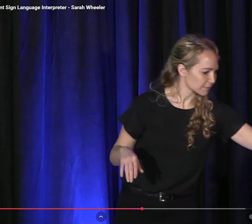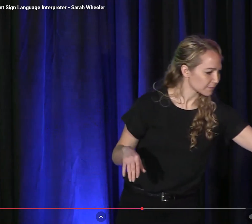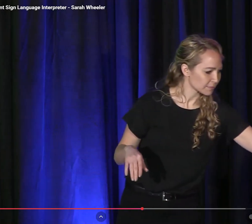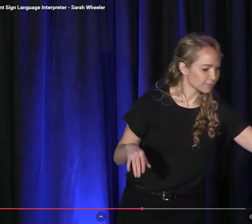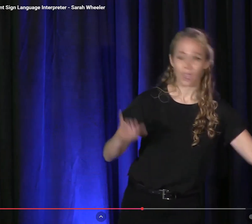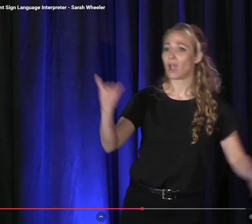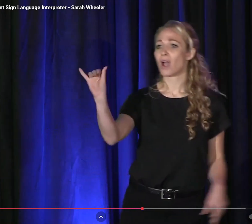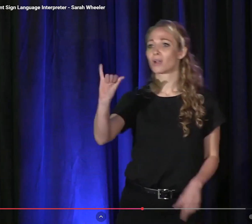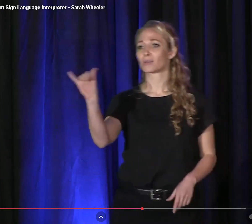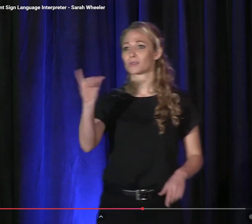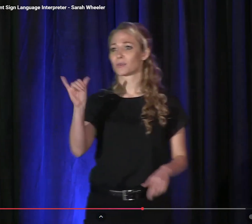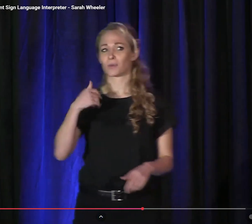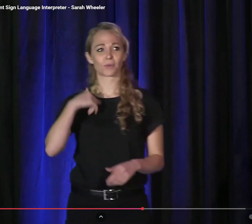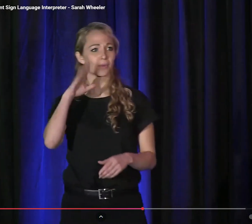and in developing a model for it.